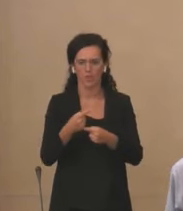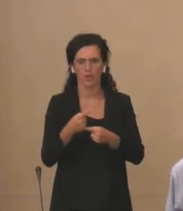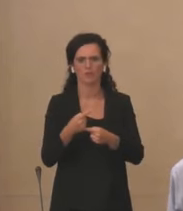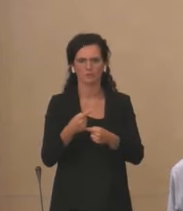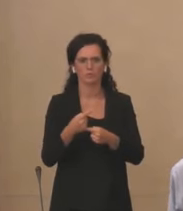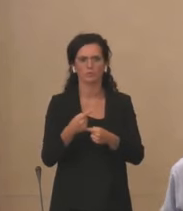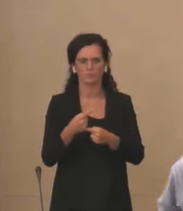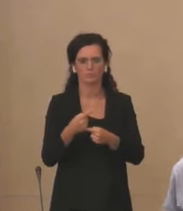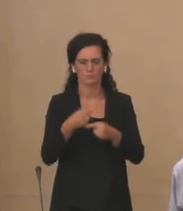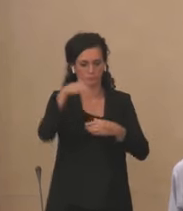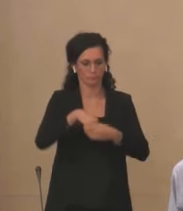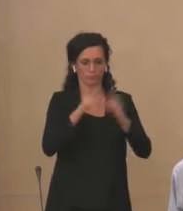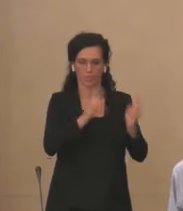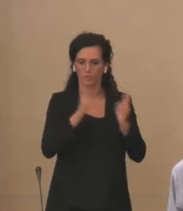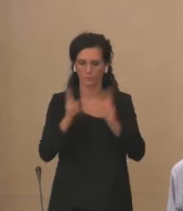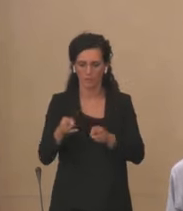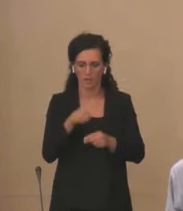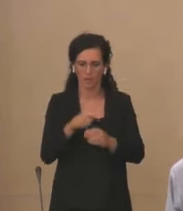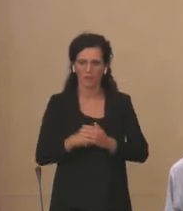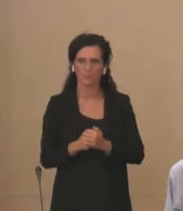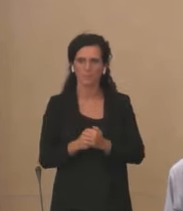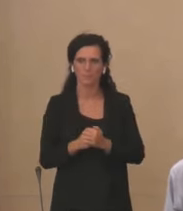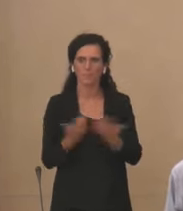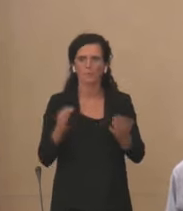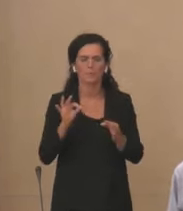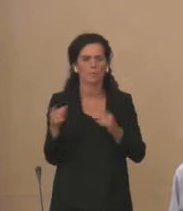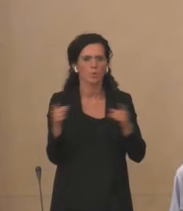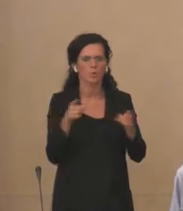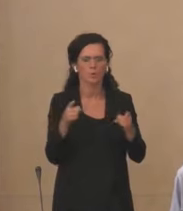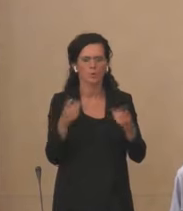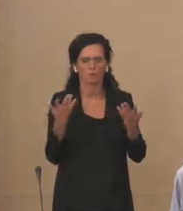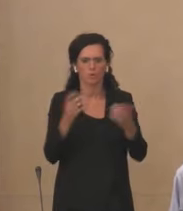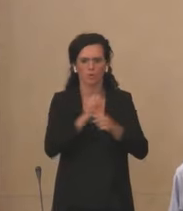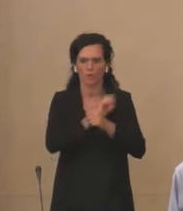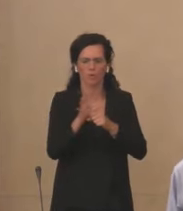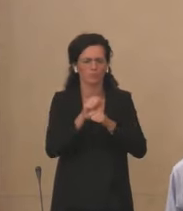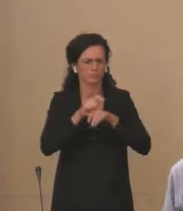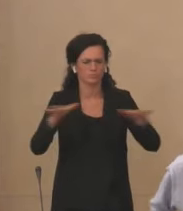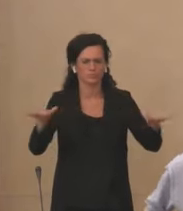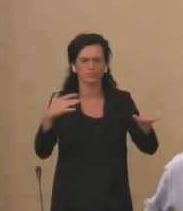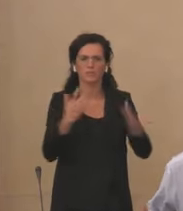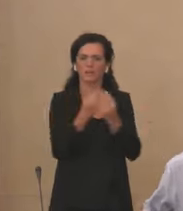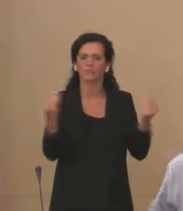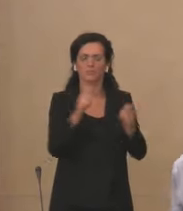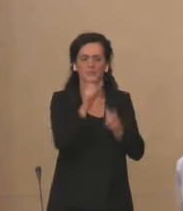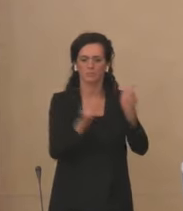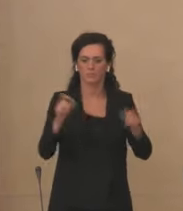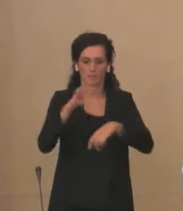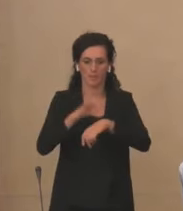storm, treating very sick and contagious patients, not a place I thought it would be at the age of 76. I'm 77